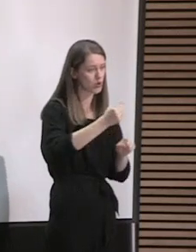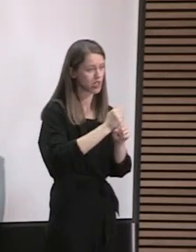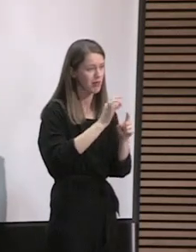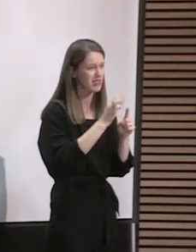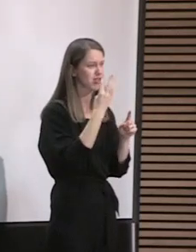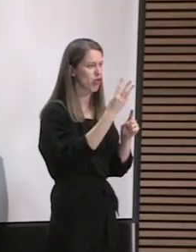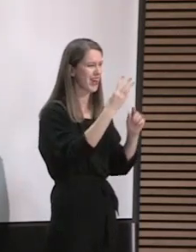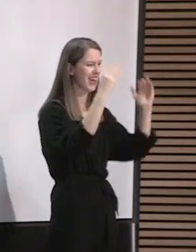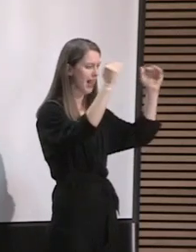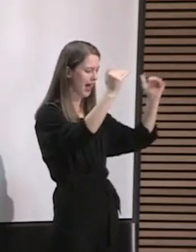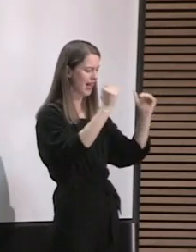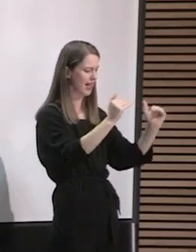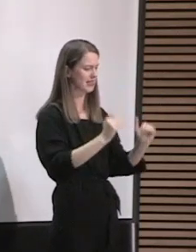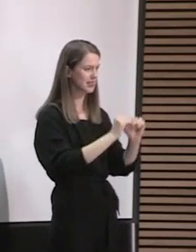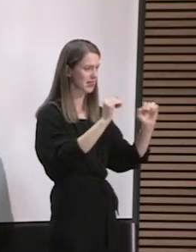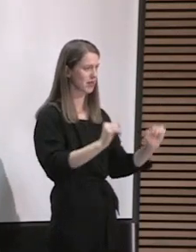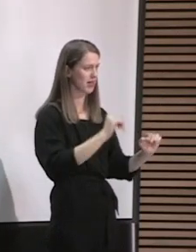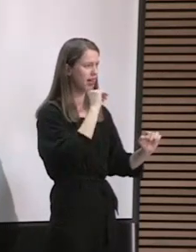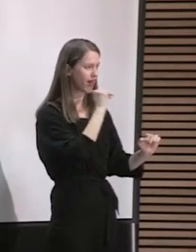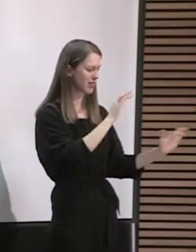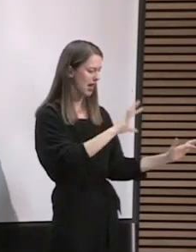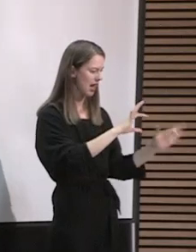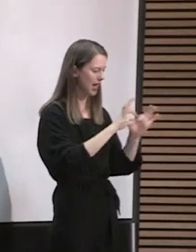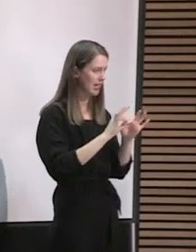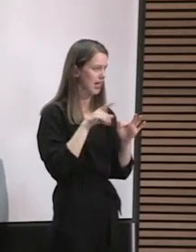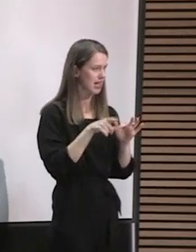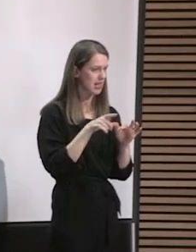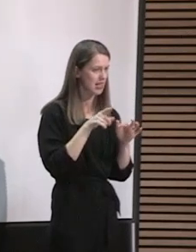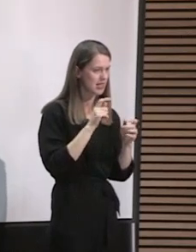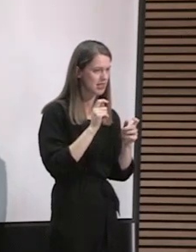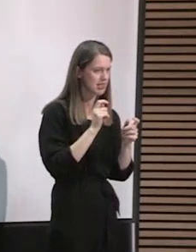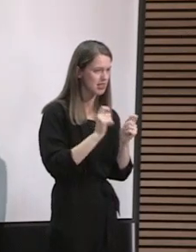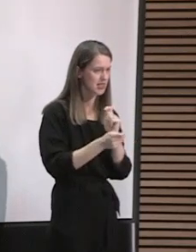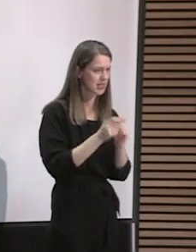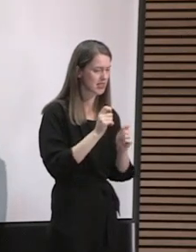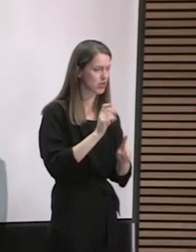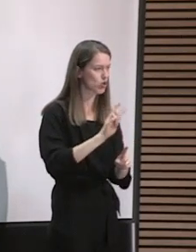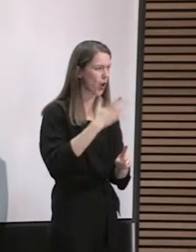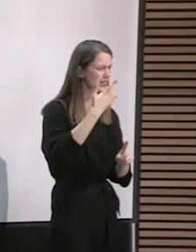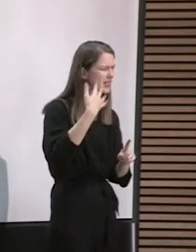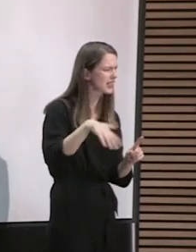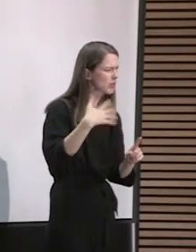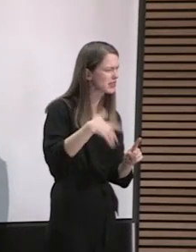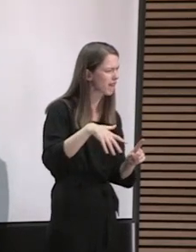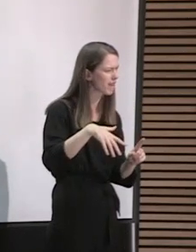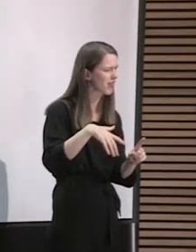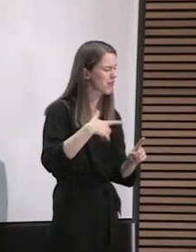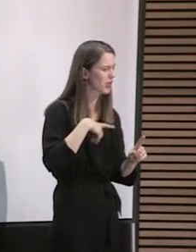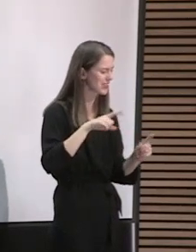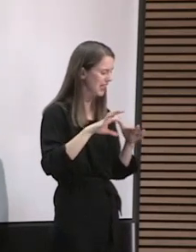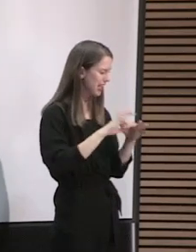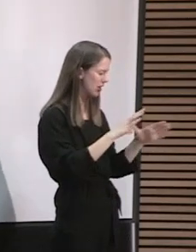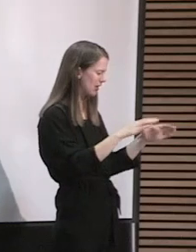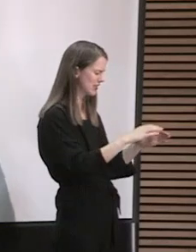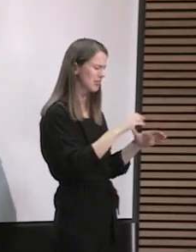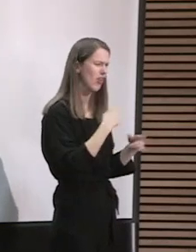3-tiered system, and when there's an epidemiological link, the test it's more than twice as expensive. So ongoing, when you're